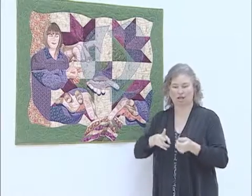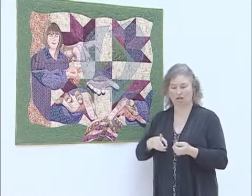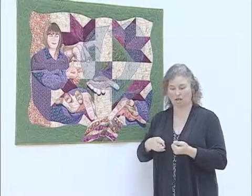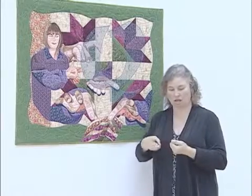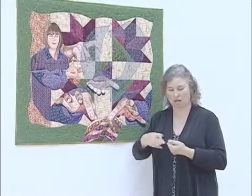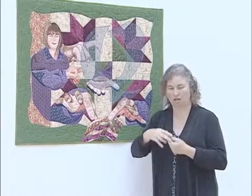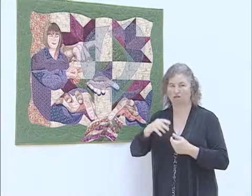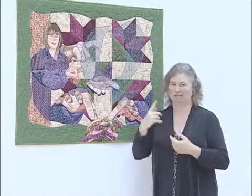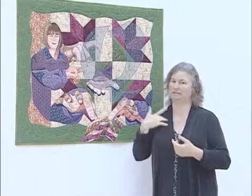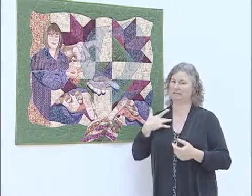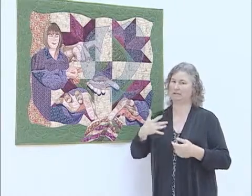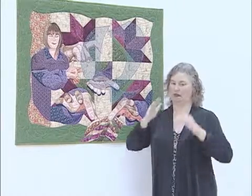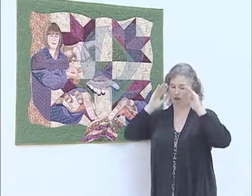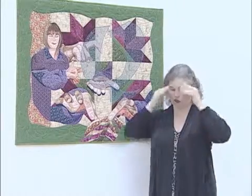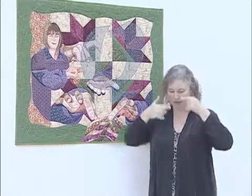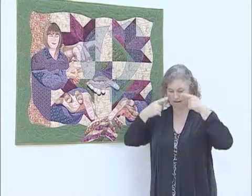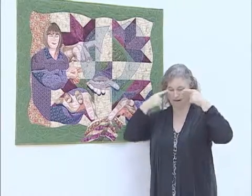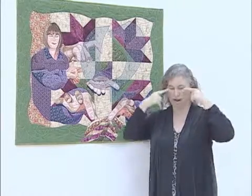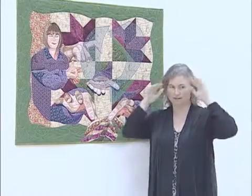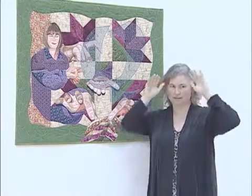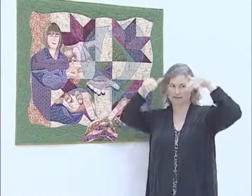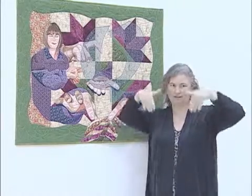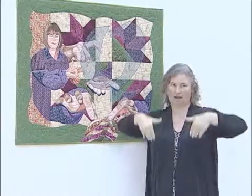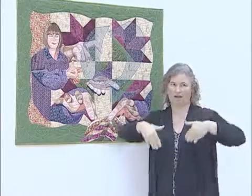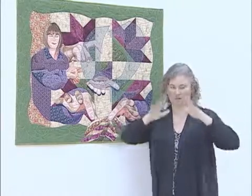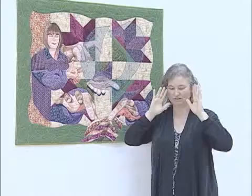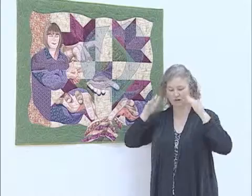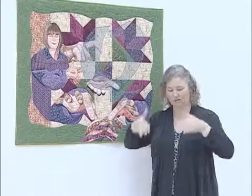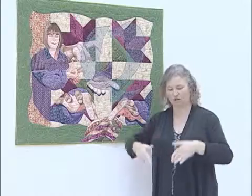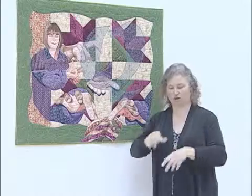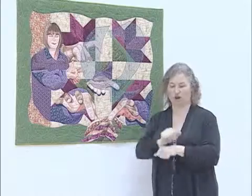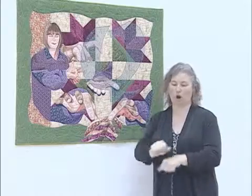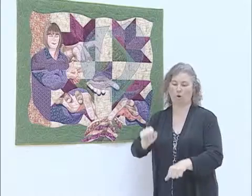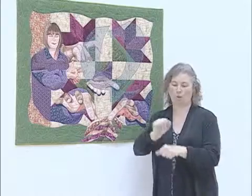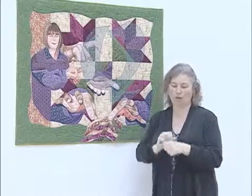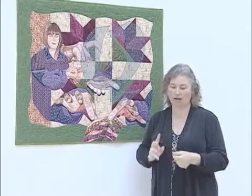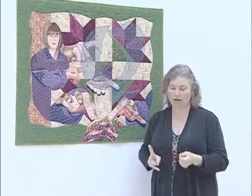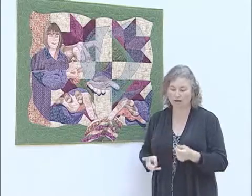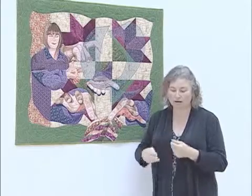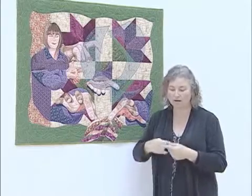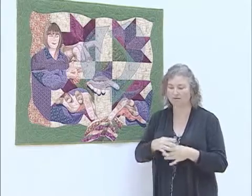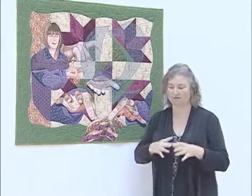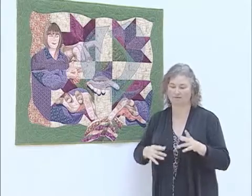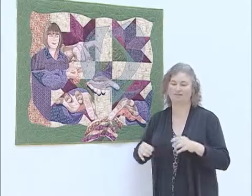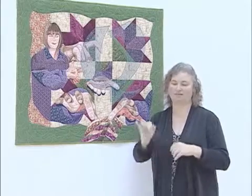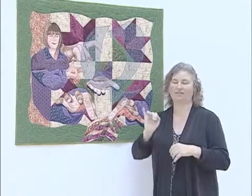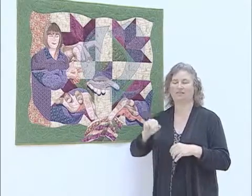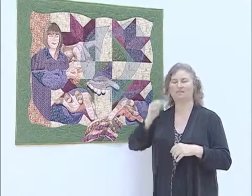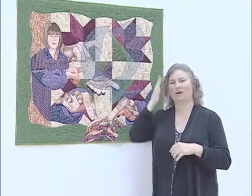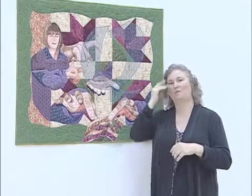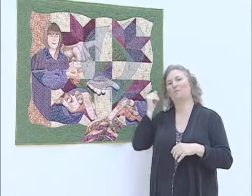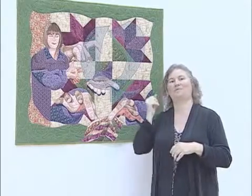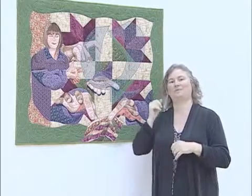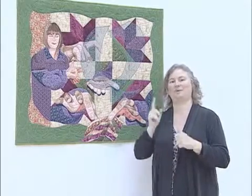So this shows her looking down, focused on her work, cutting out pictures and cutting out pieces of